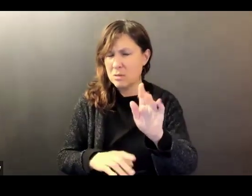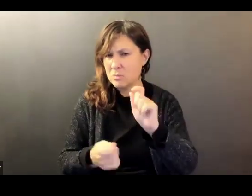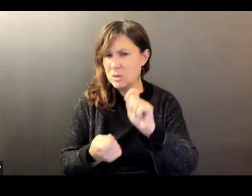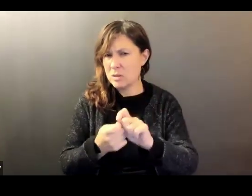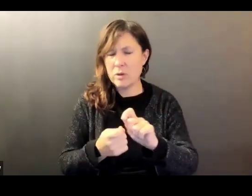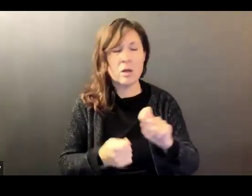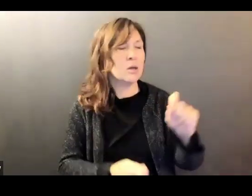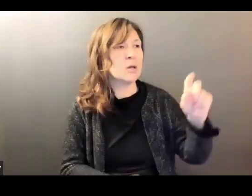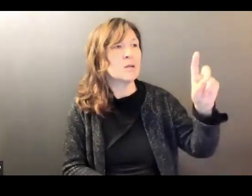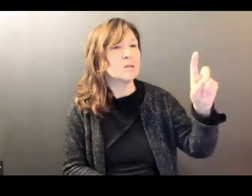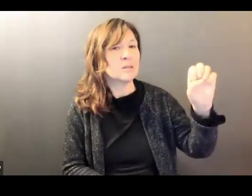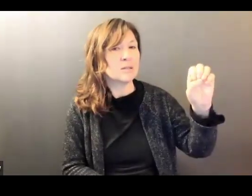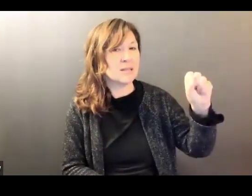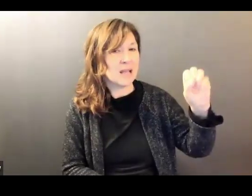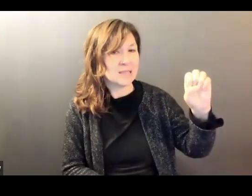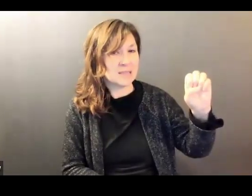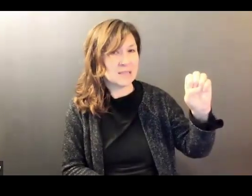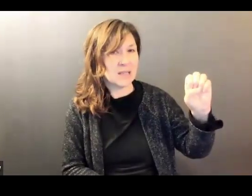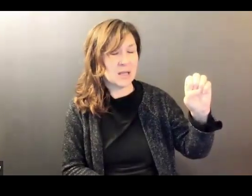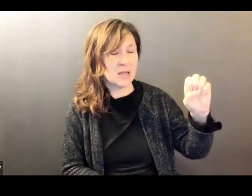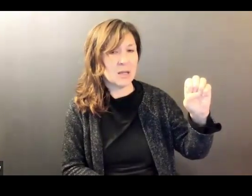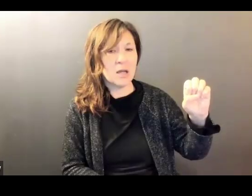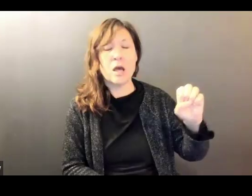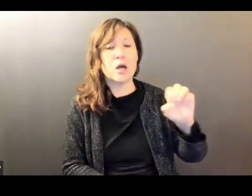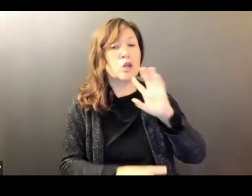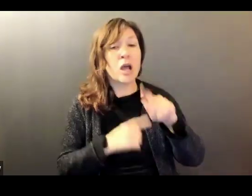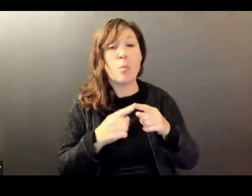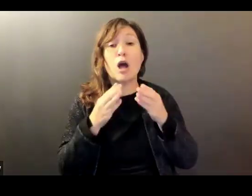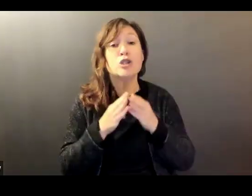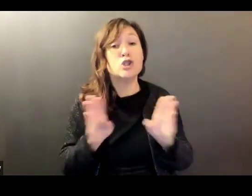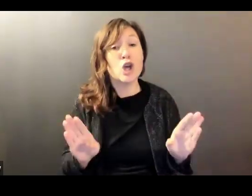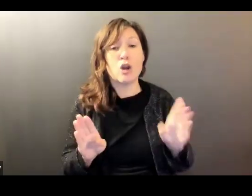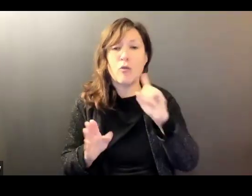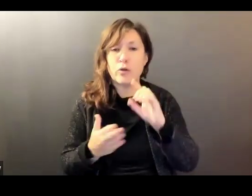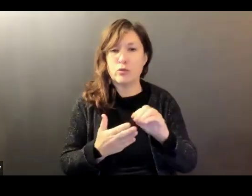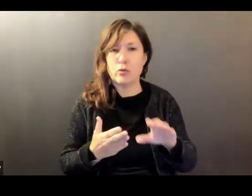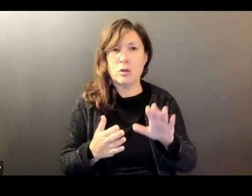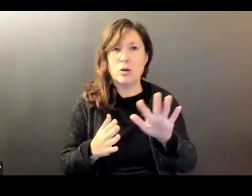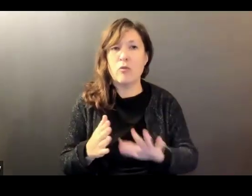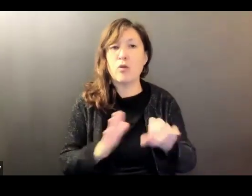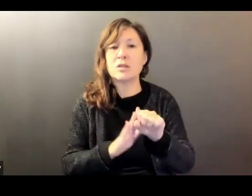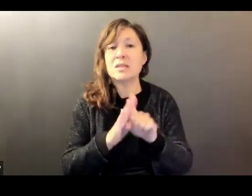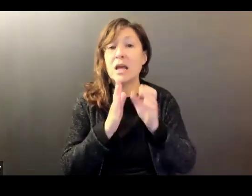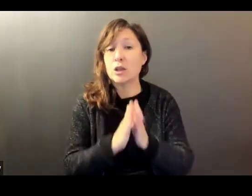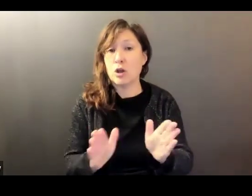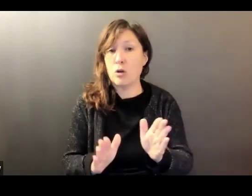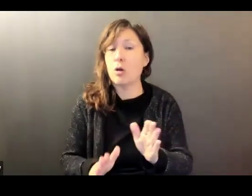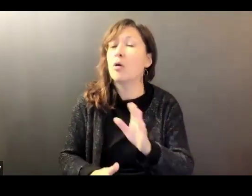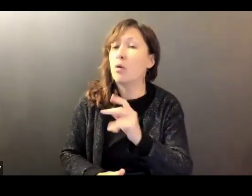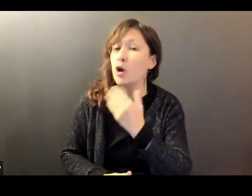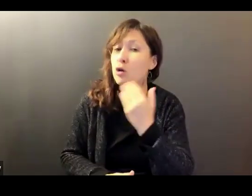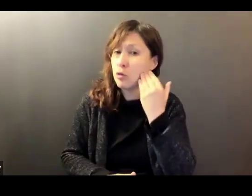that students should be. I mean, Students yeah, generally. that's a Yeah, that's- DESE Okay, target. that's a statewide. Statewide Yeah. target. Okay, that's helpful. Yep. Thank you so